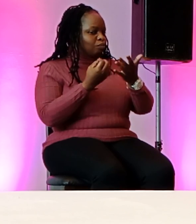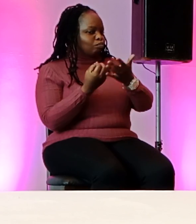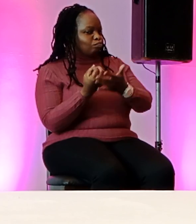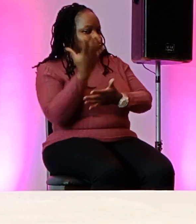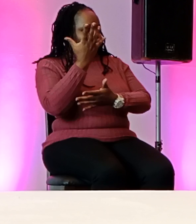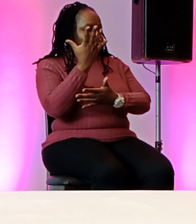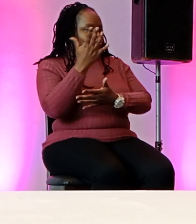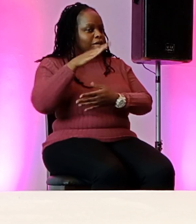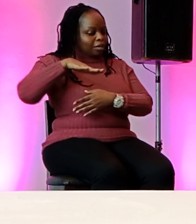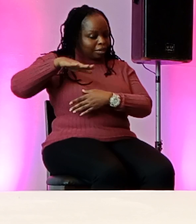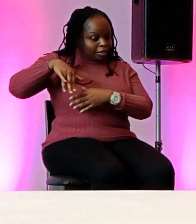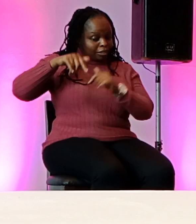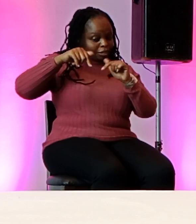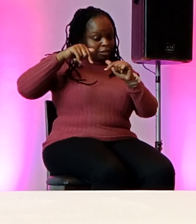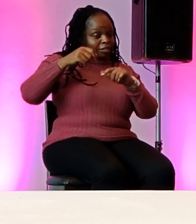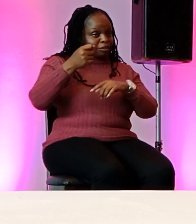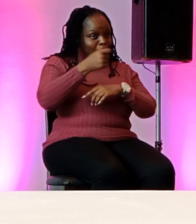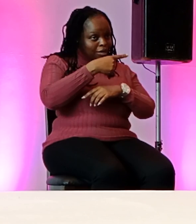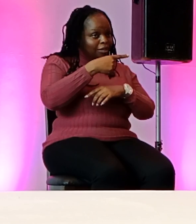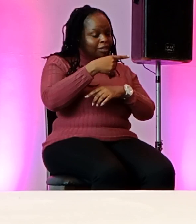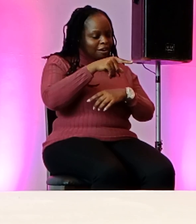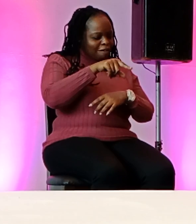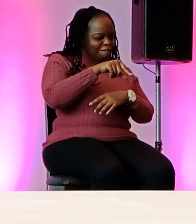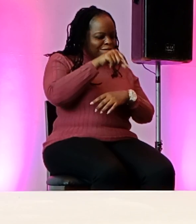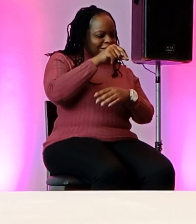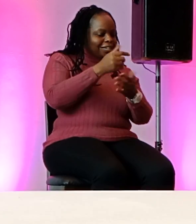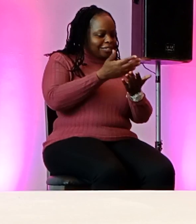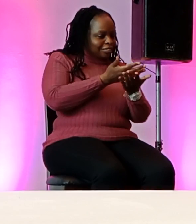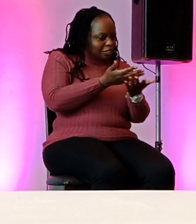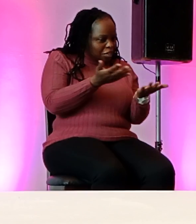this month, you will find somewhere